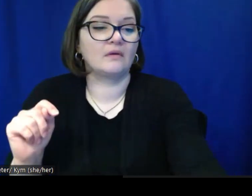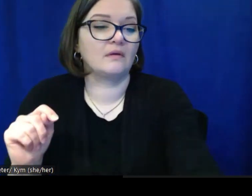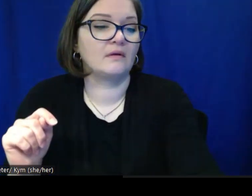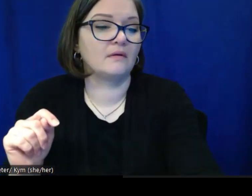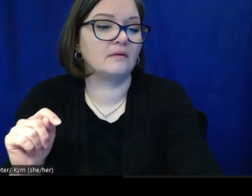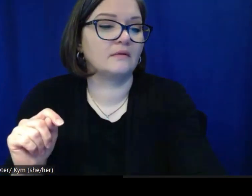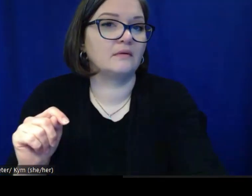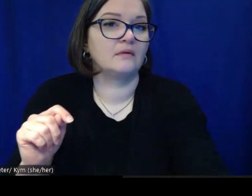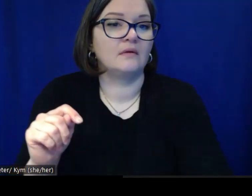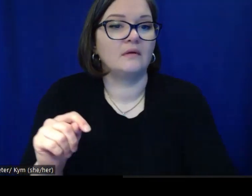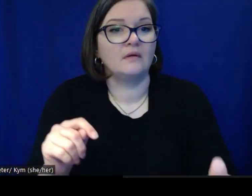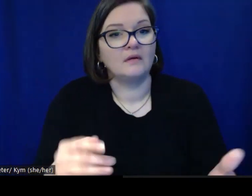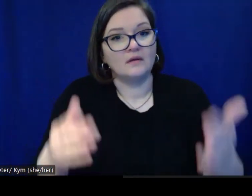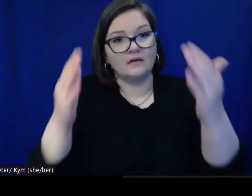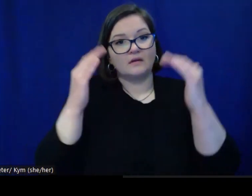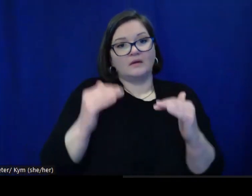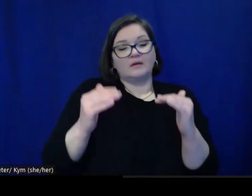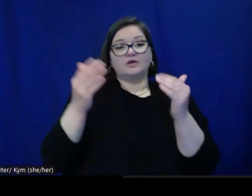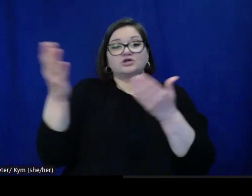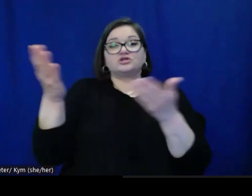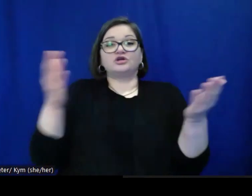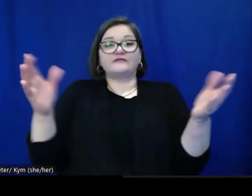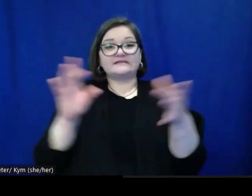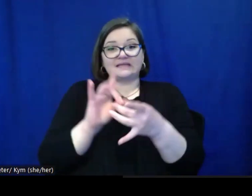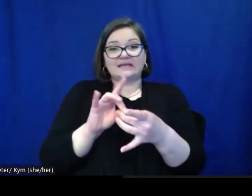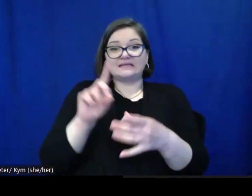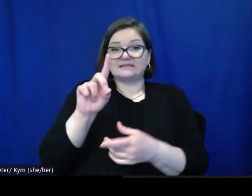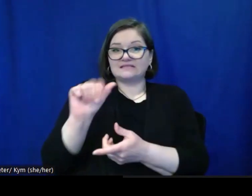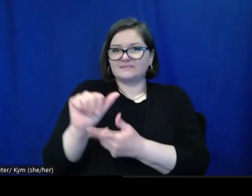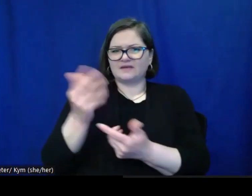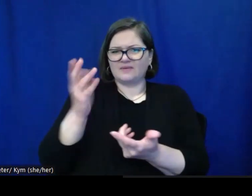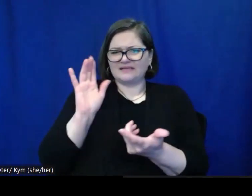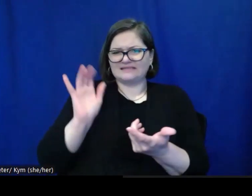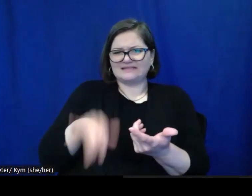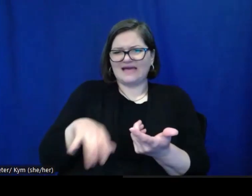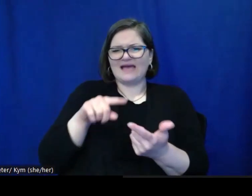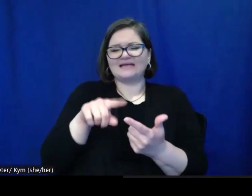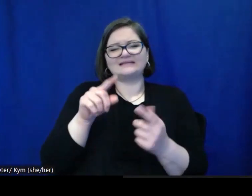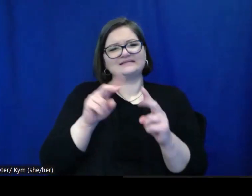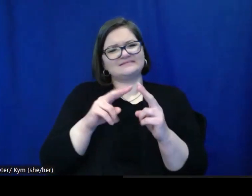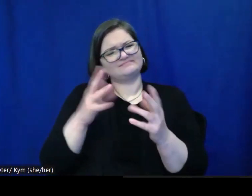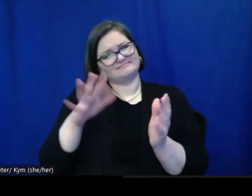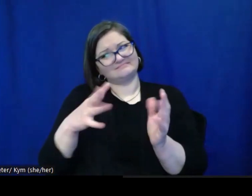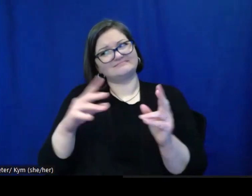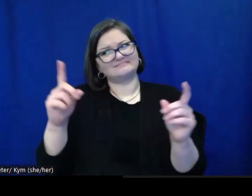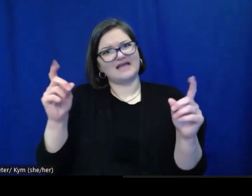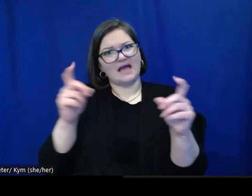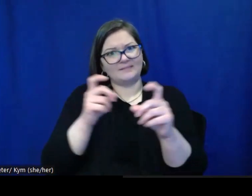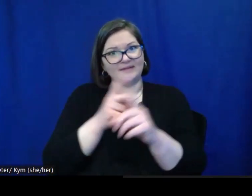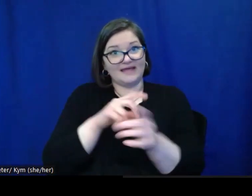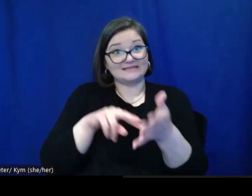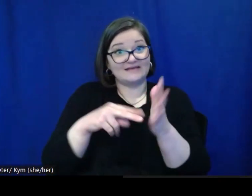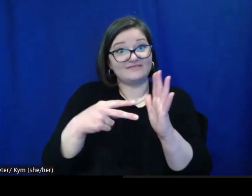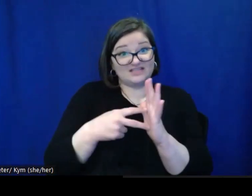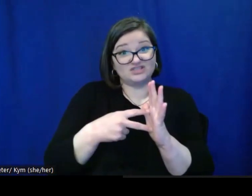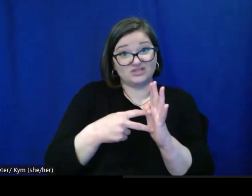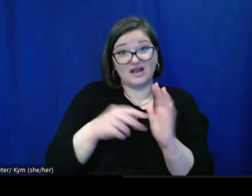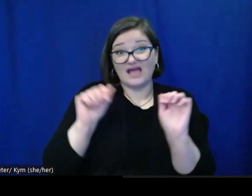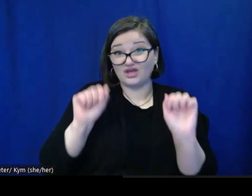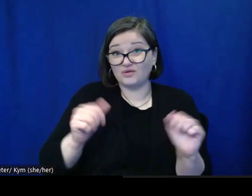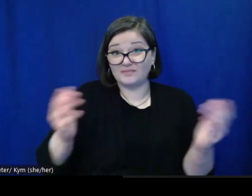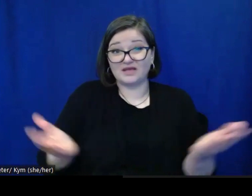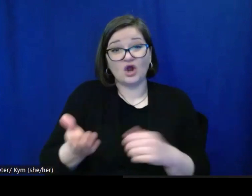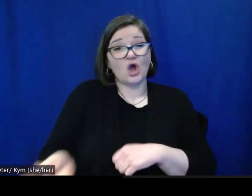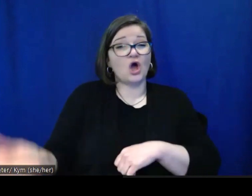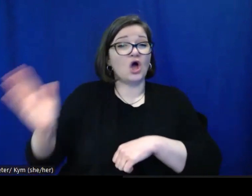what is a service-connected disability? Okay, well, this is a pretty complex definition, I could be here all